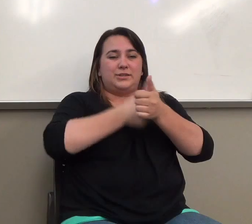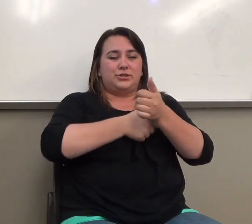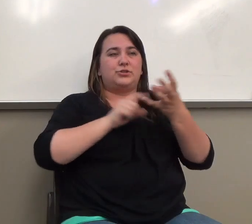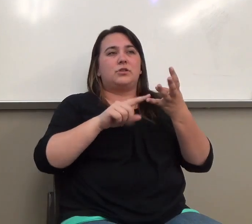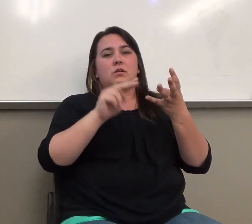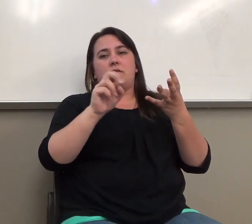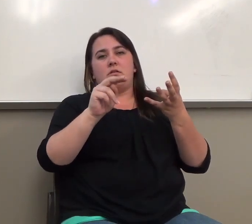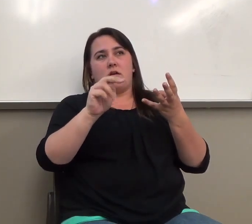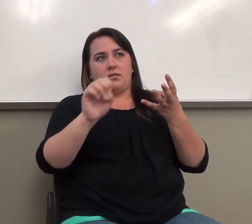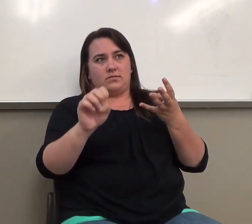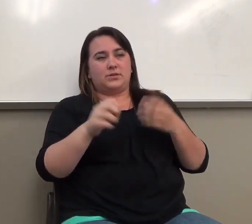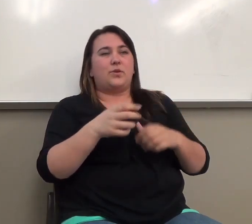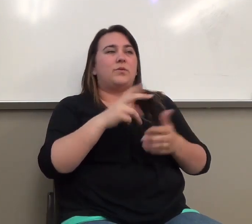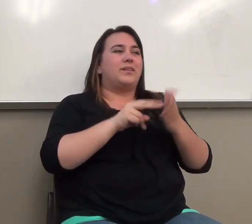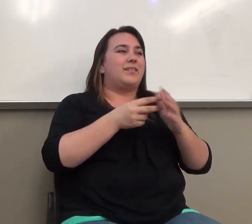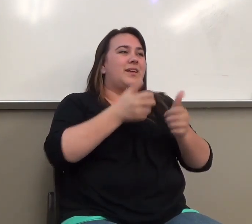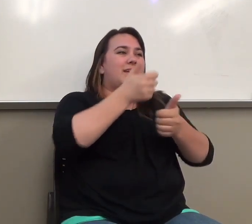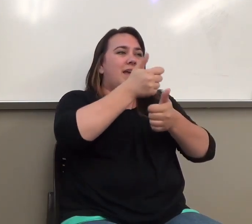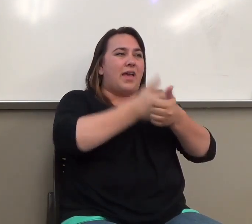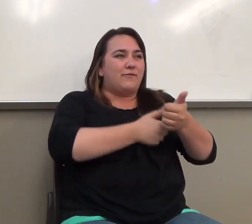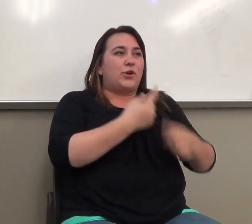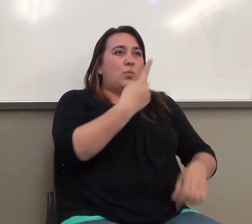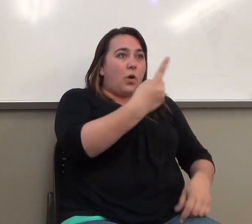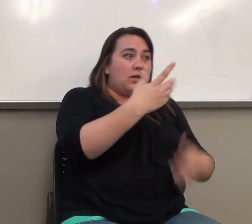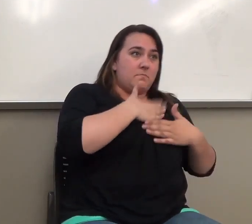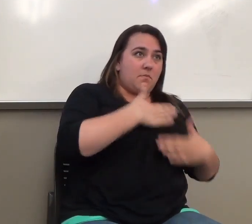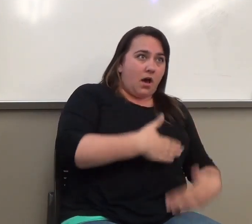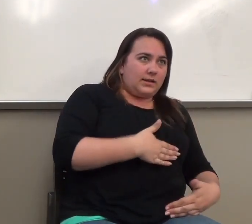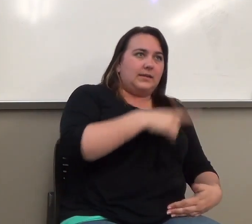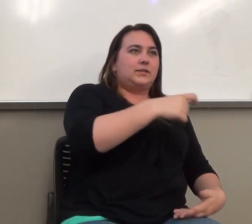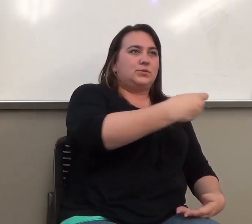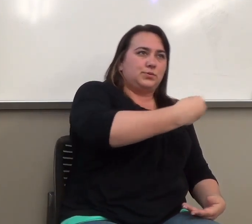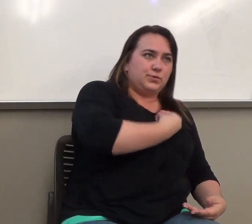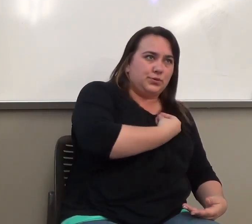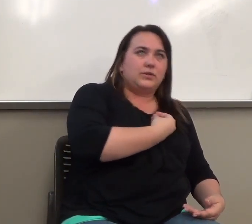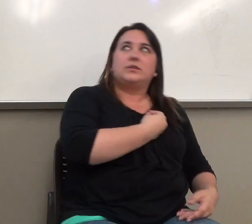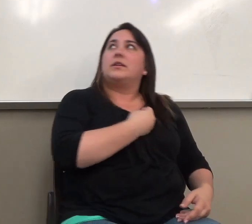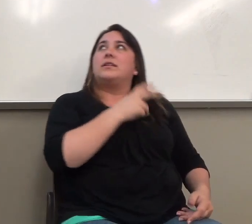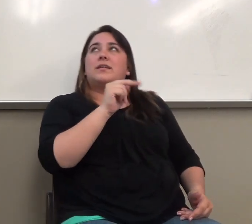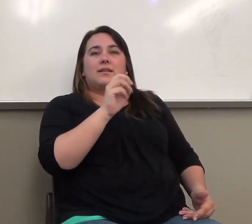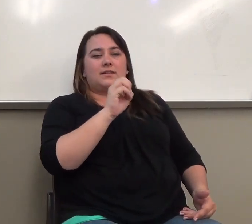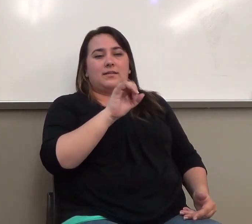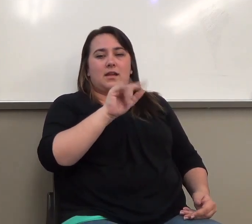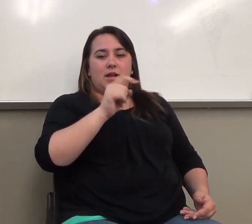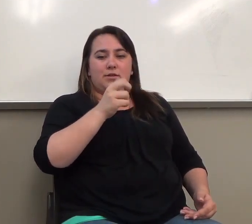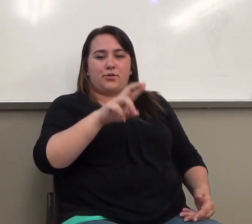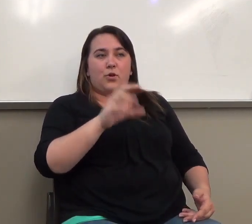ones you need to worry about. So everybody is, neither is, each one. Think of